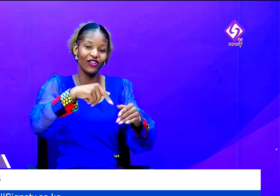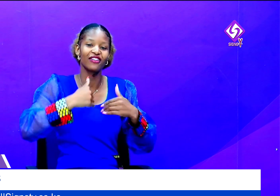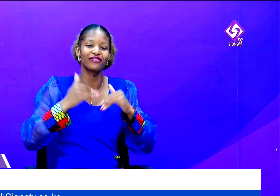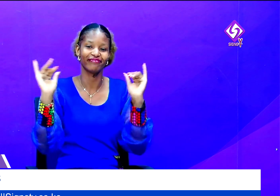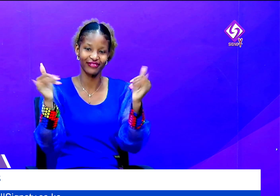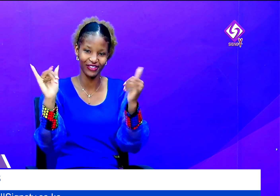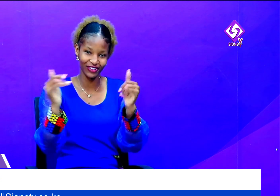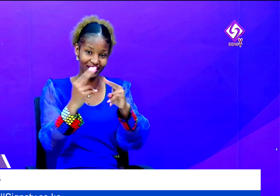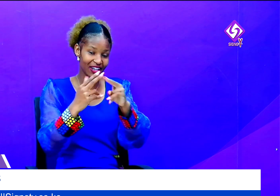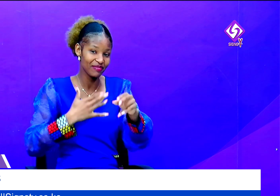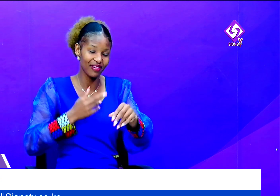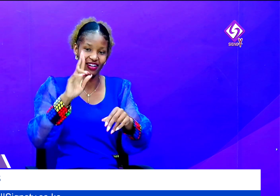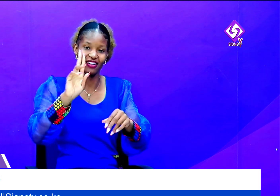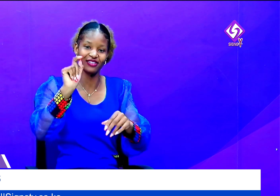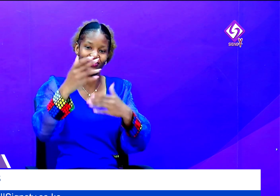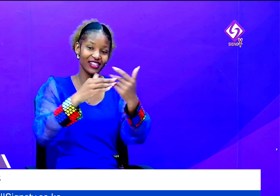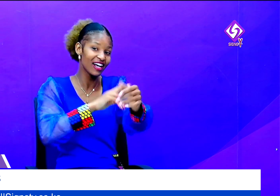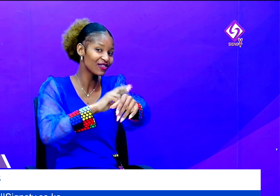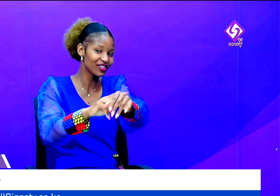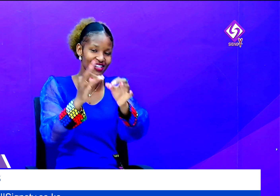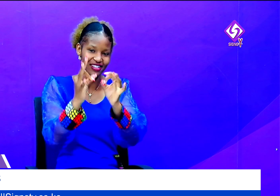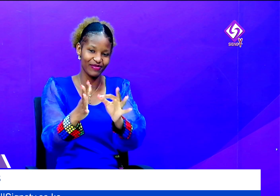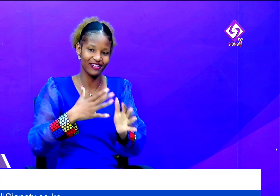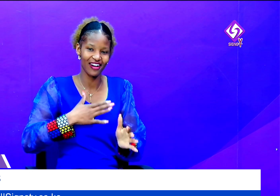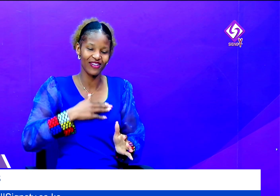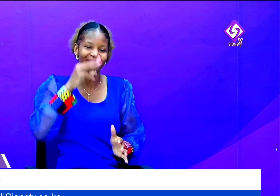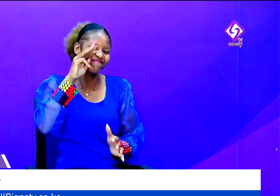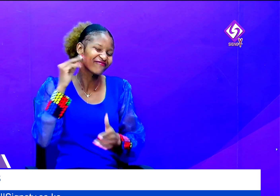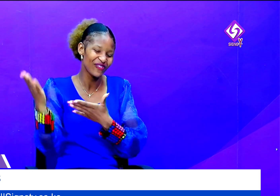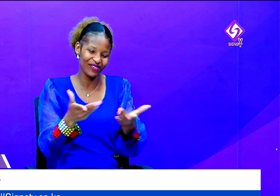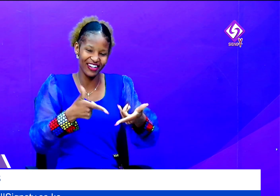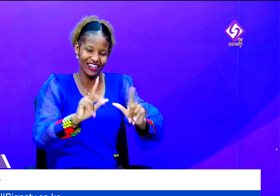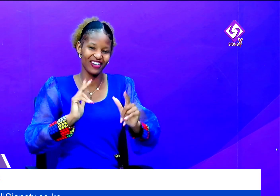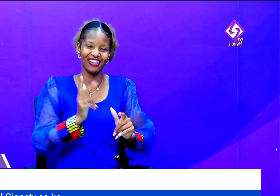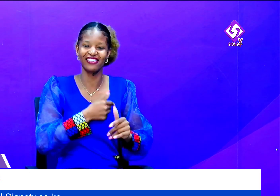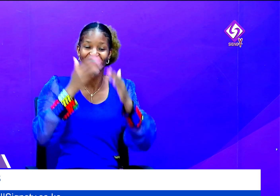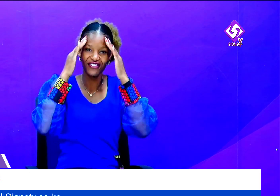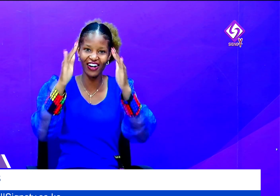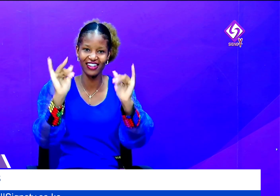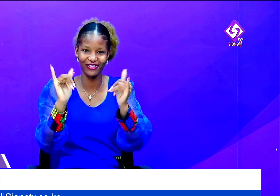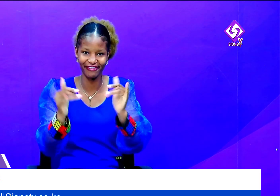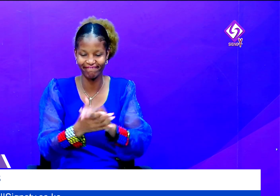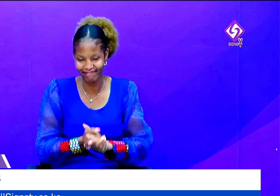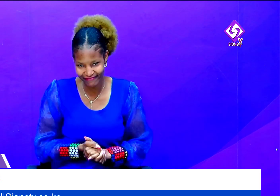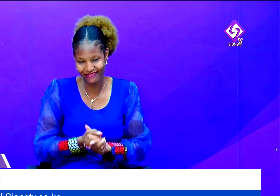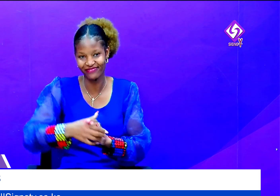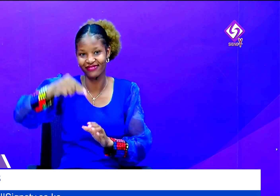Hello viewers and welcome to Science TV. This is 1 p.m. news with me, Ruth Wairimo, and our sign language interpreter doing